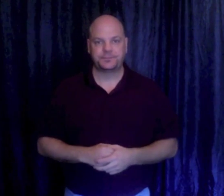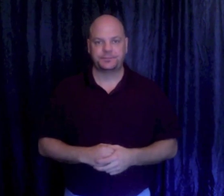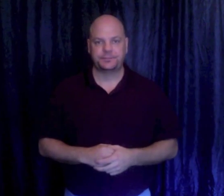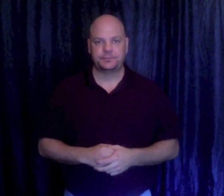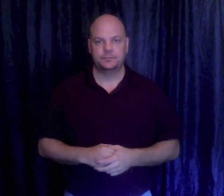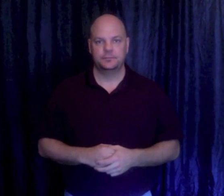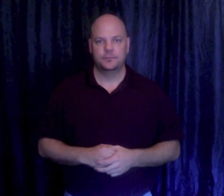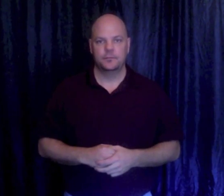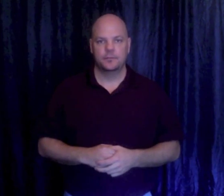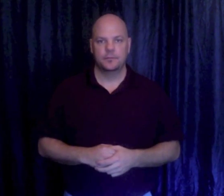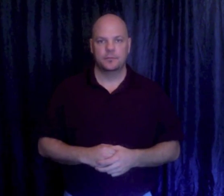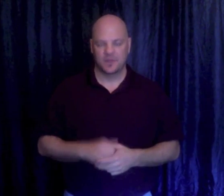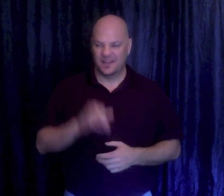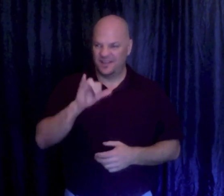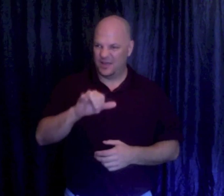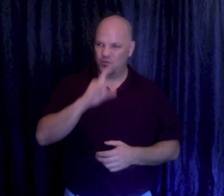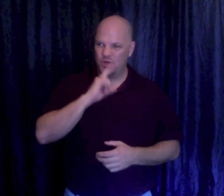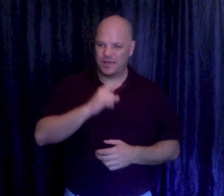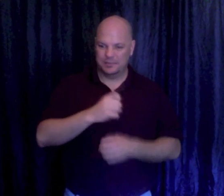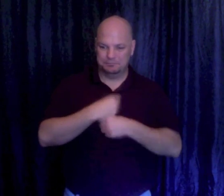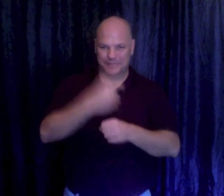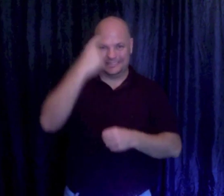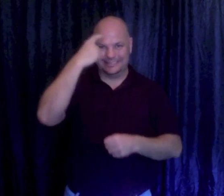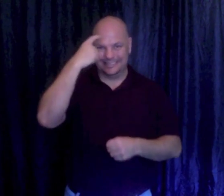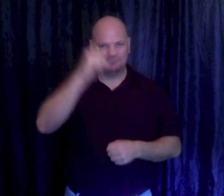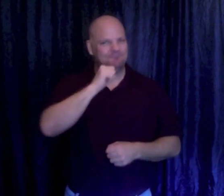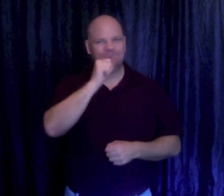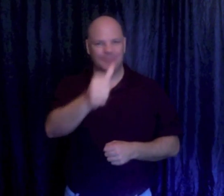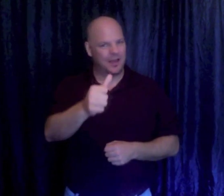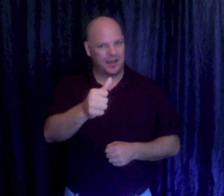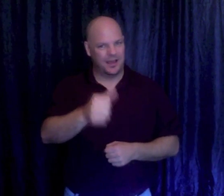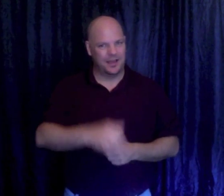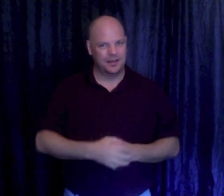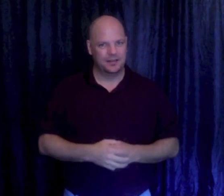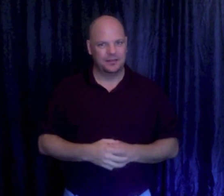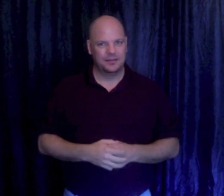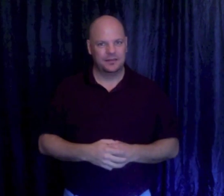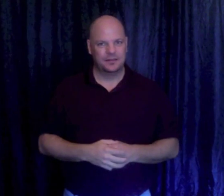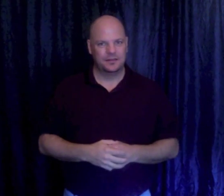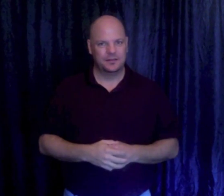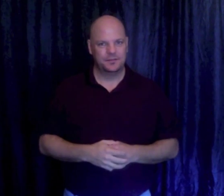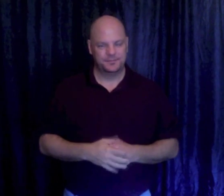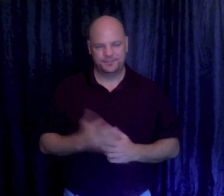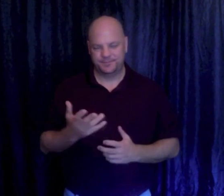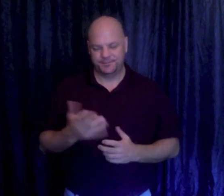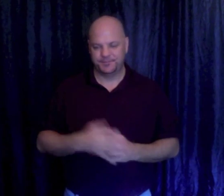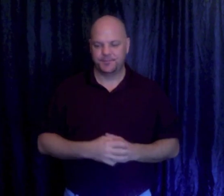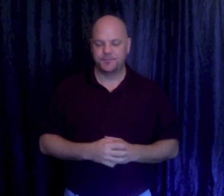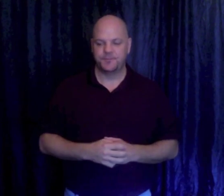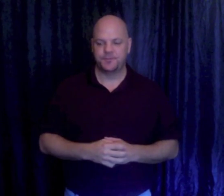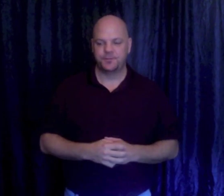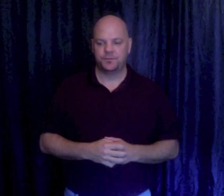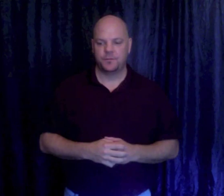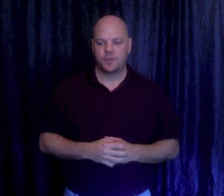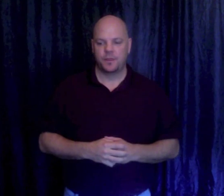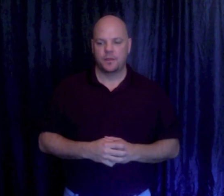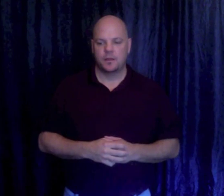that absolutely doesn't make sense, because if I say I'm going to step, let's say I need to explain turn taking,